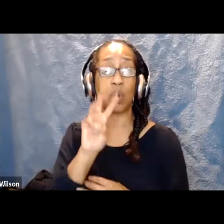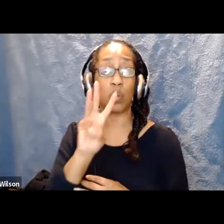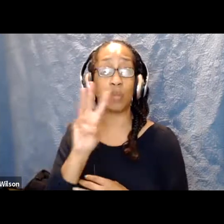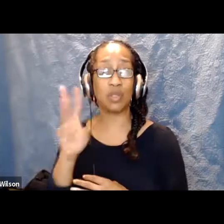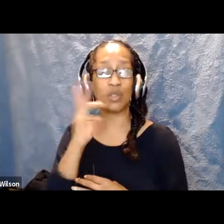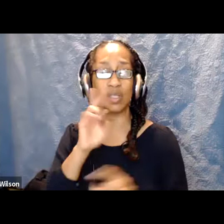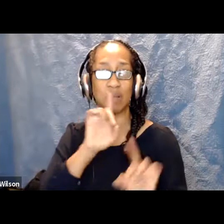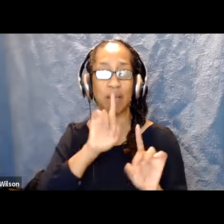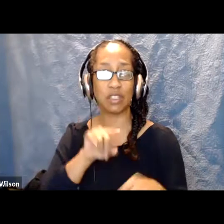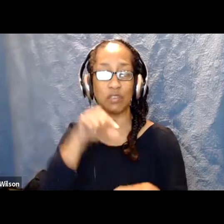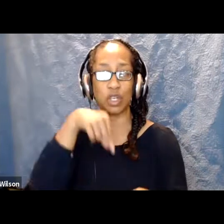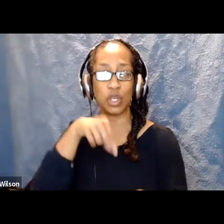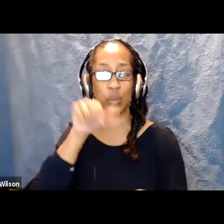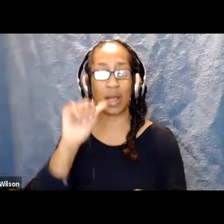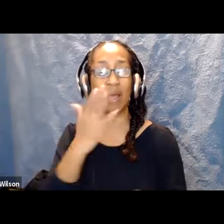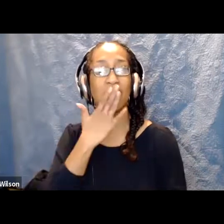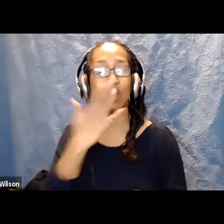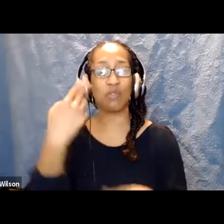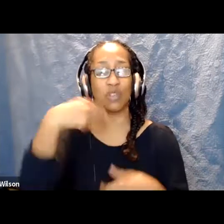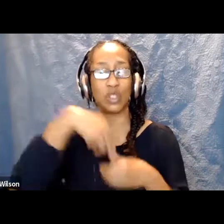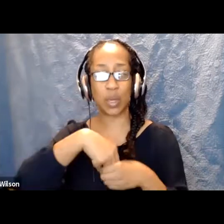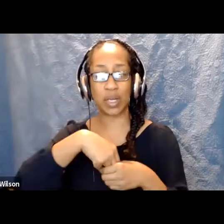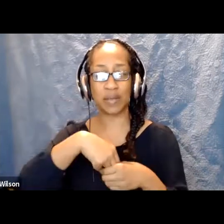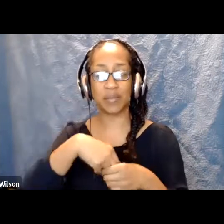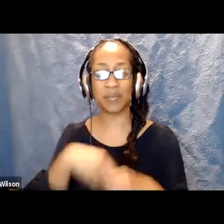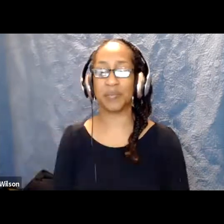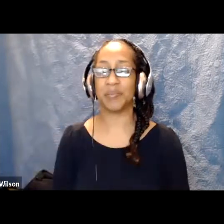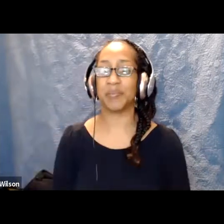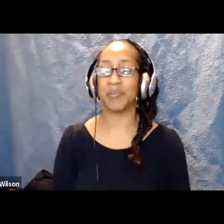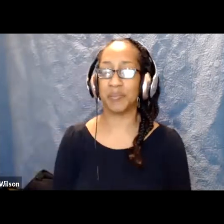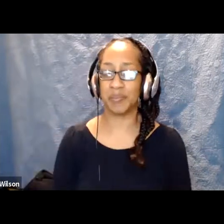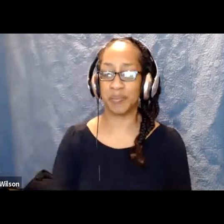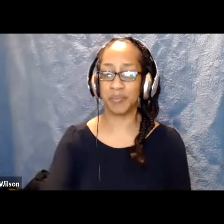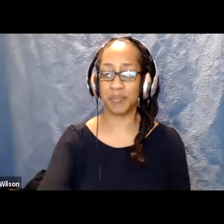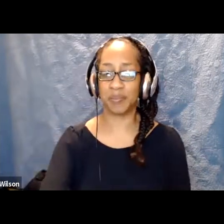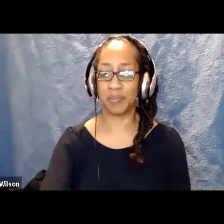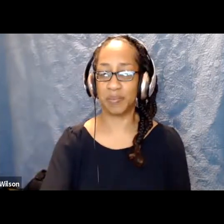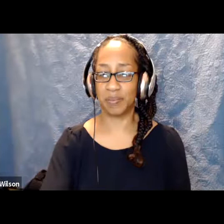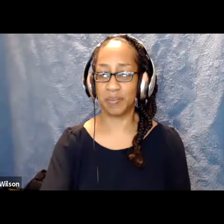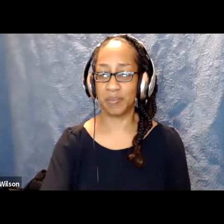for joining.